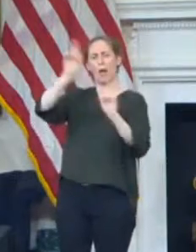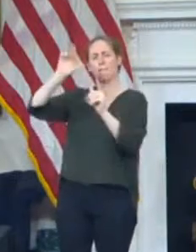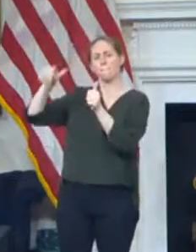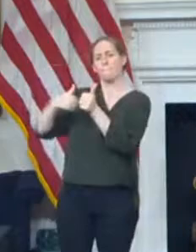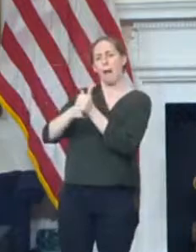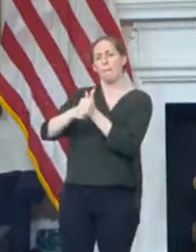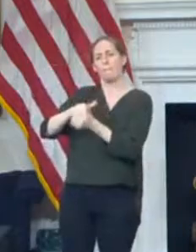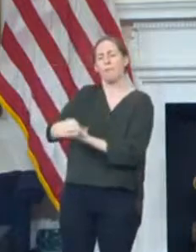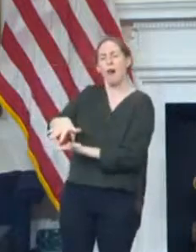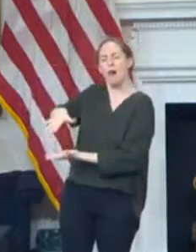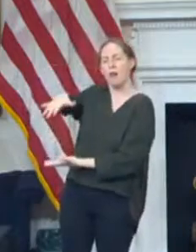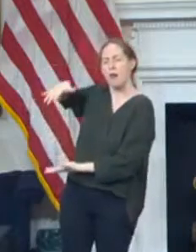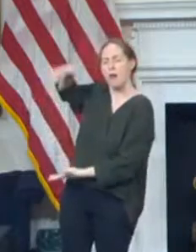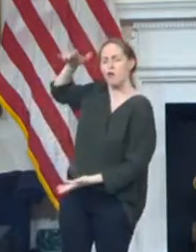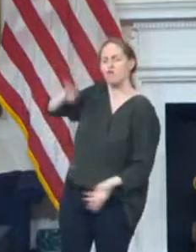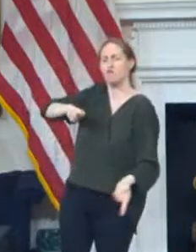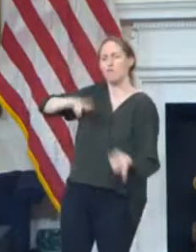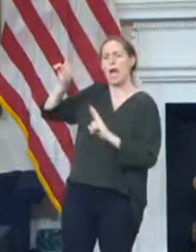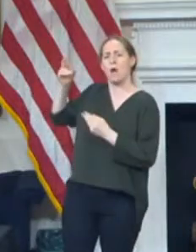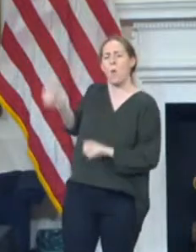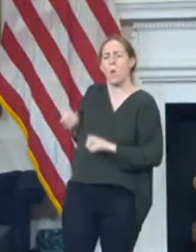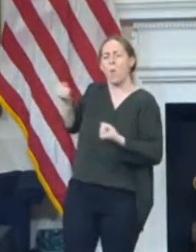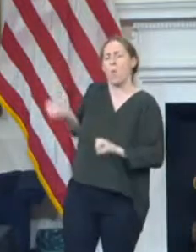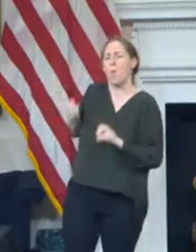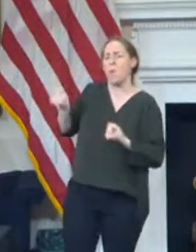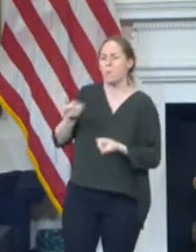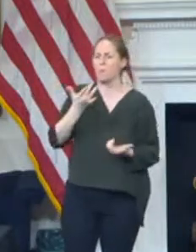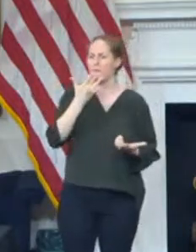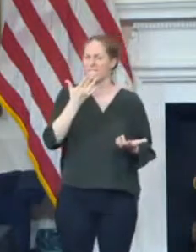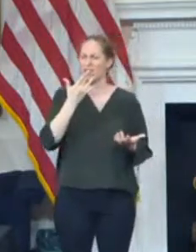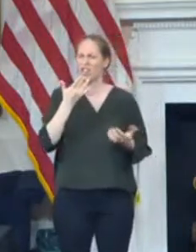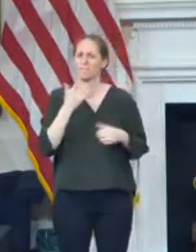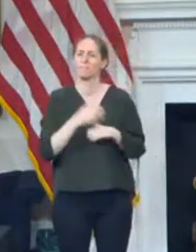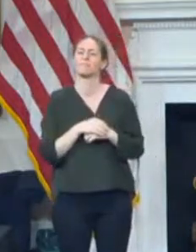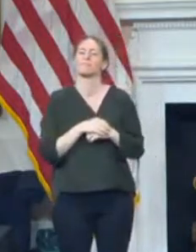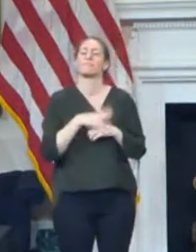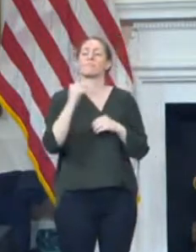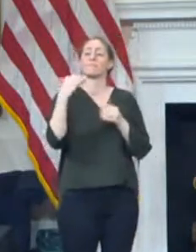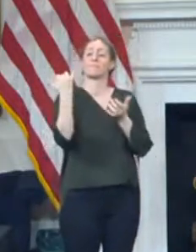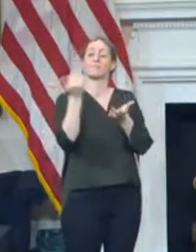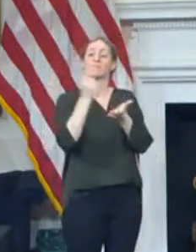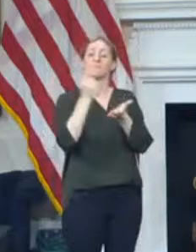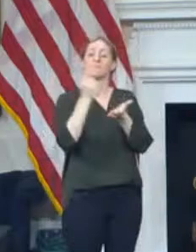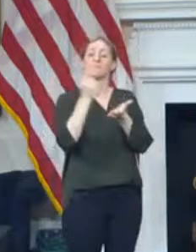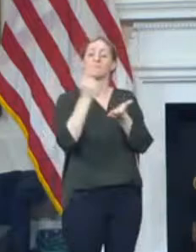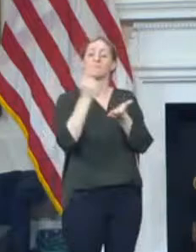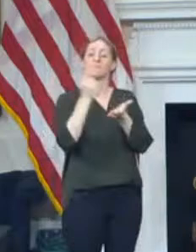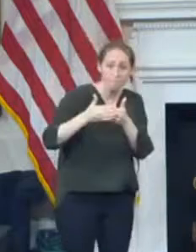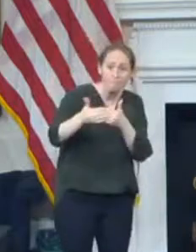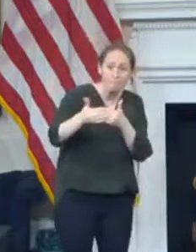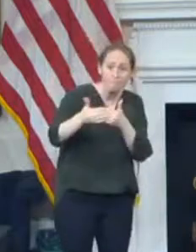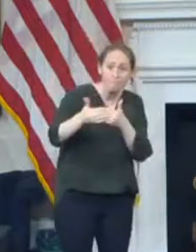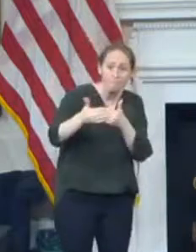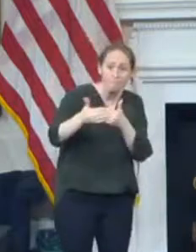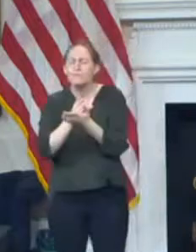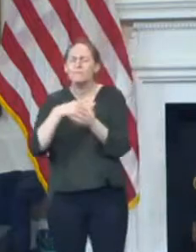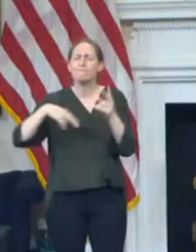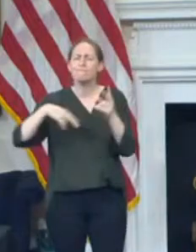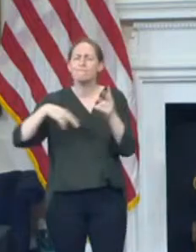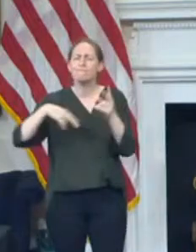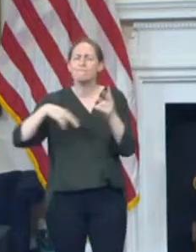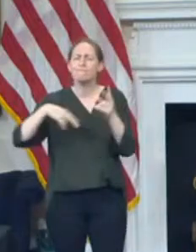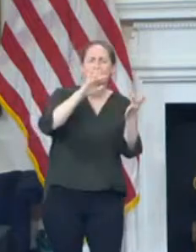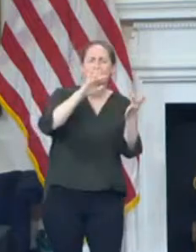of the most critical resources. Earlier this week, state budget officials reached out again